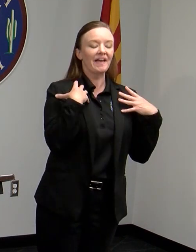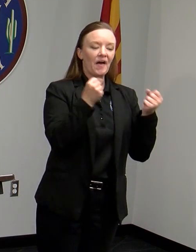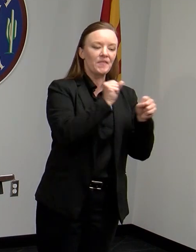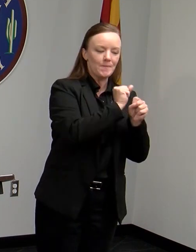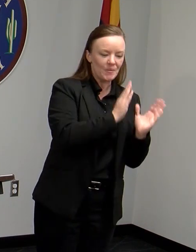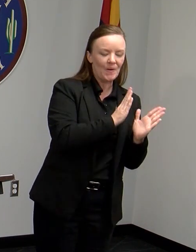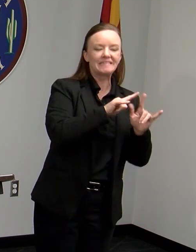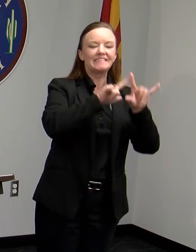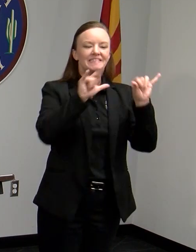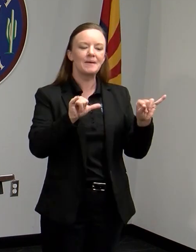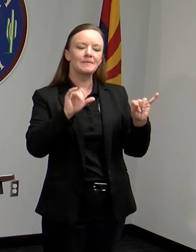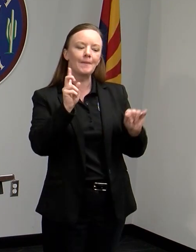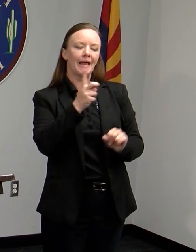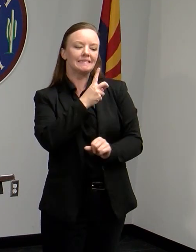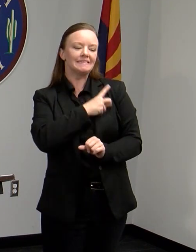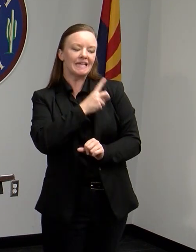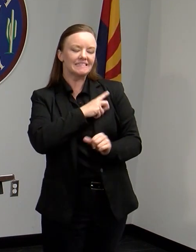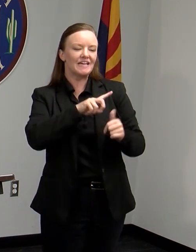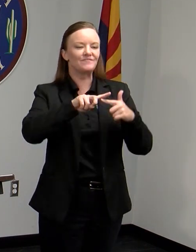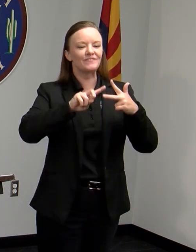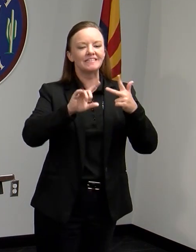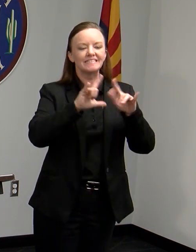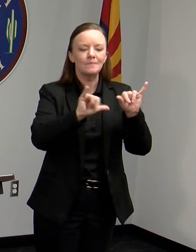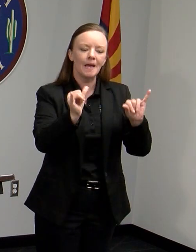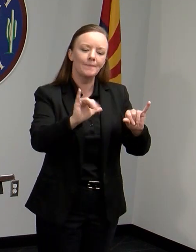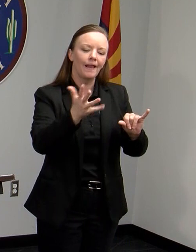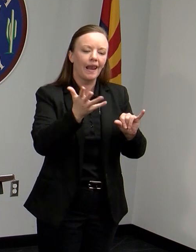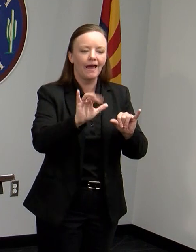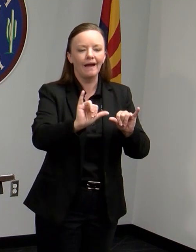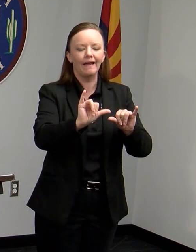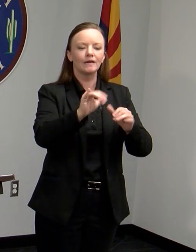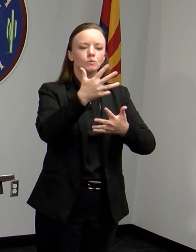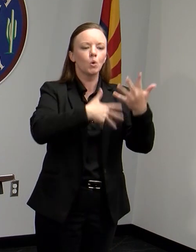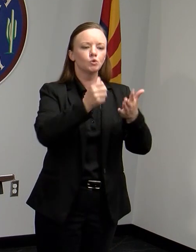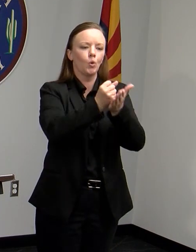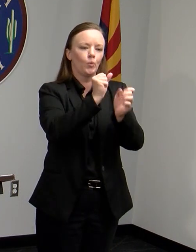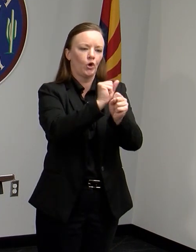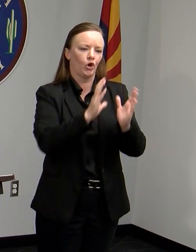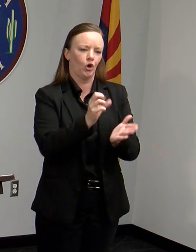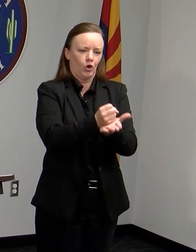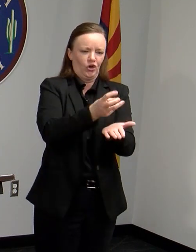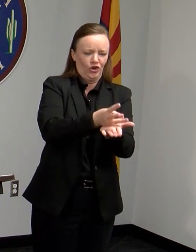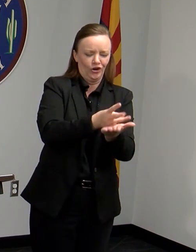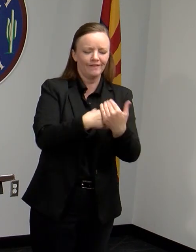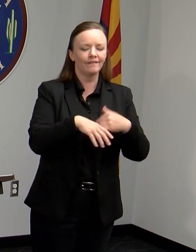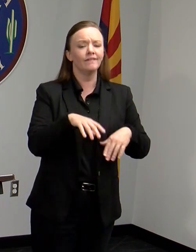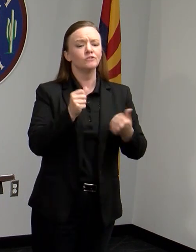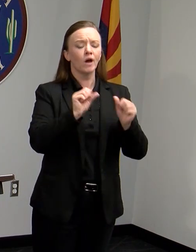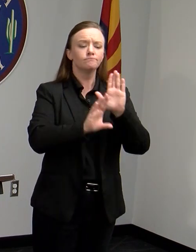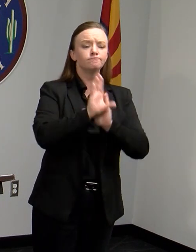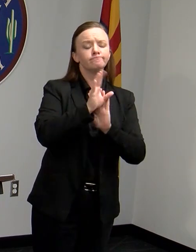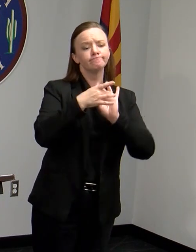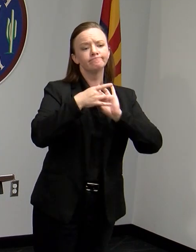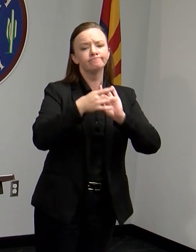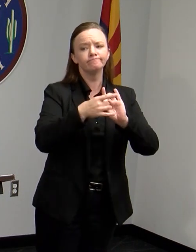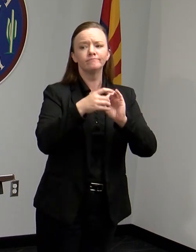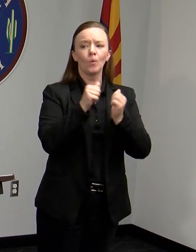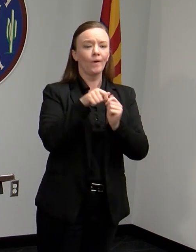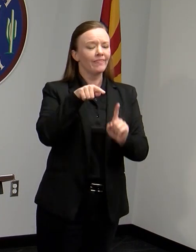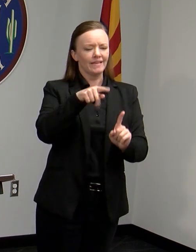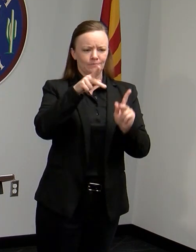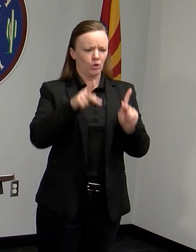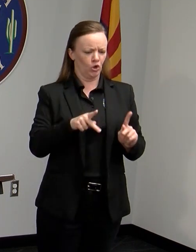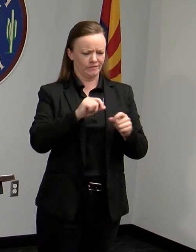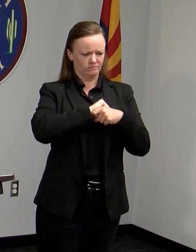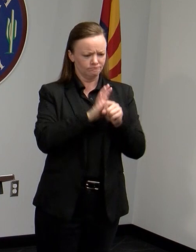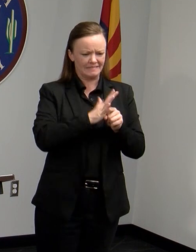part social worker, trying to establish rapport with this person that they've never met and trust, and at the same time trying